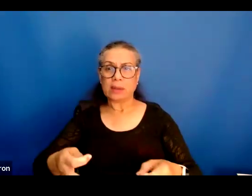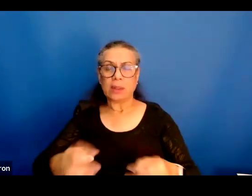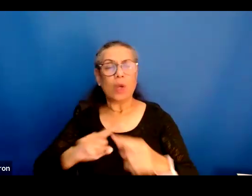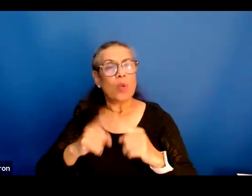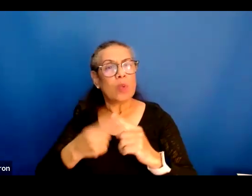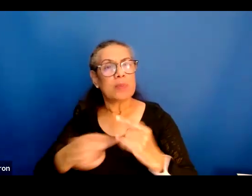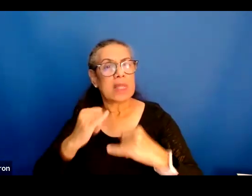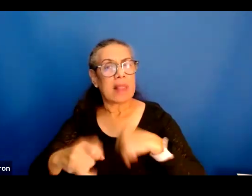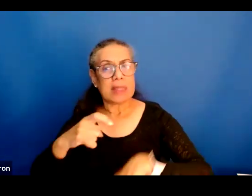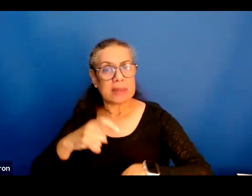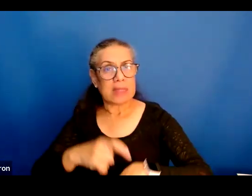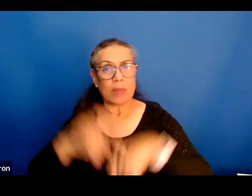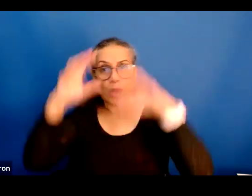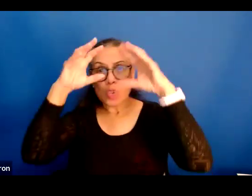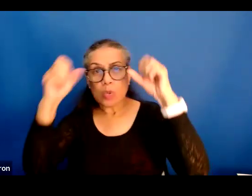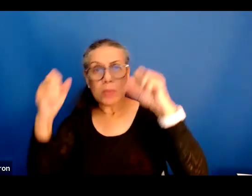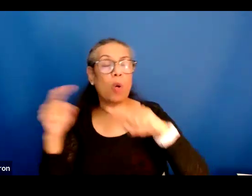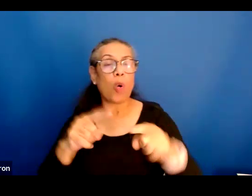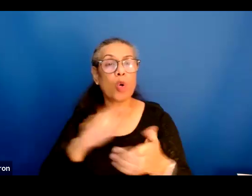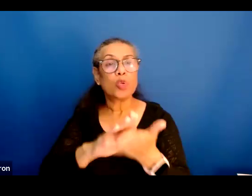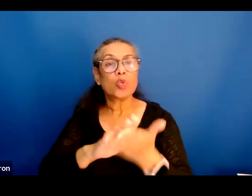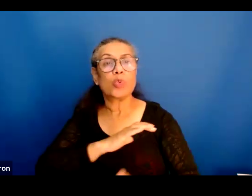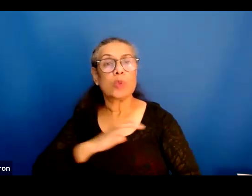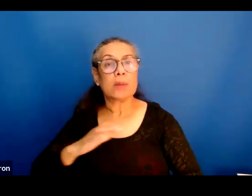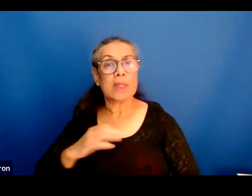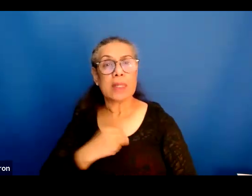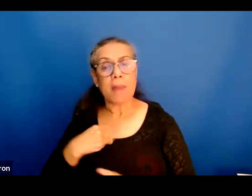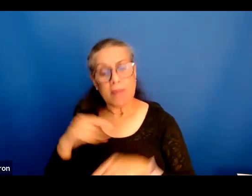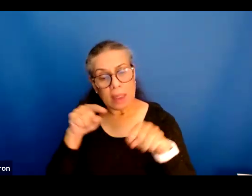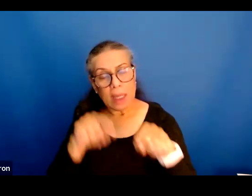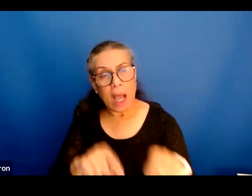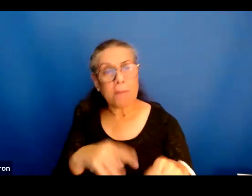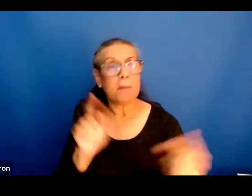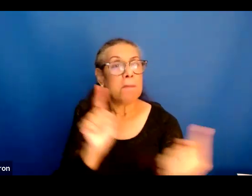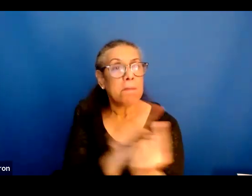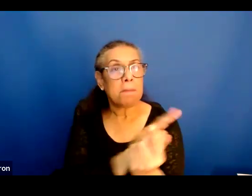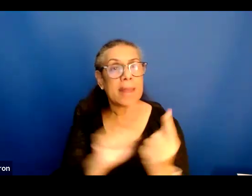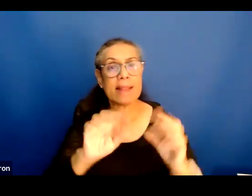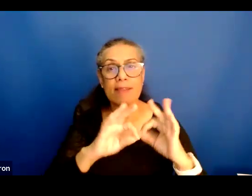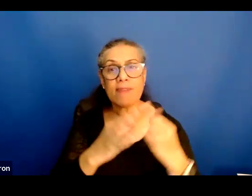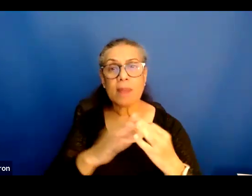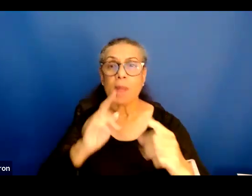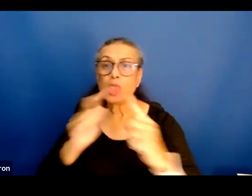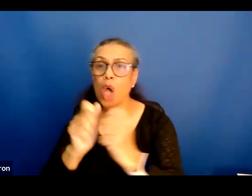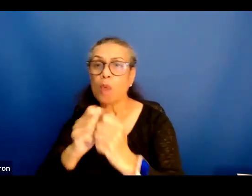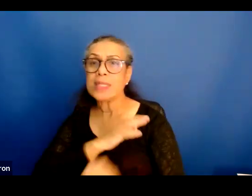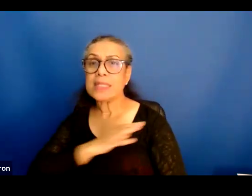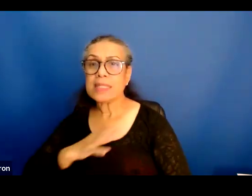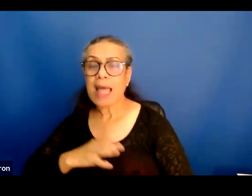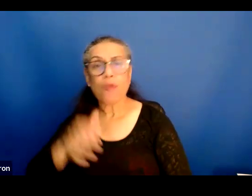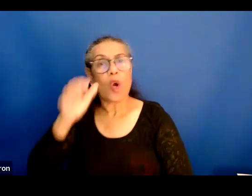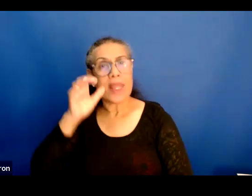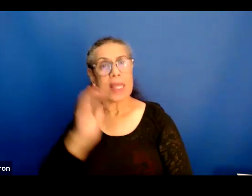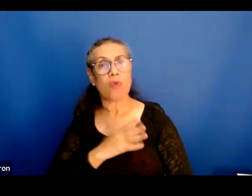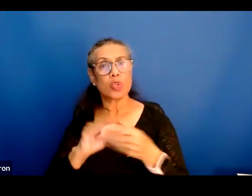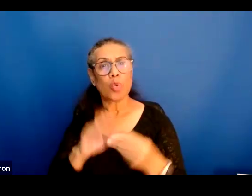the superintendent or any of the school committee members stepped into a building, met with our families, talked to our staff, or heard our